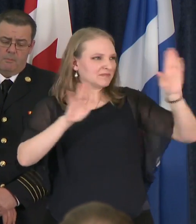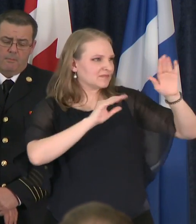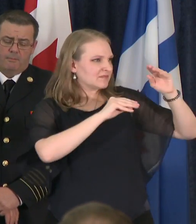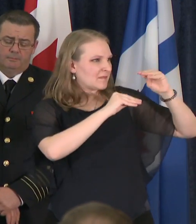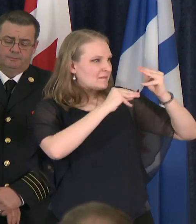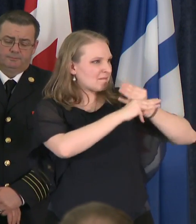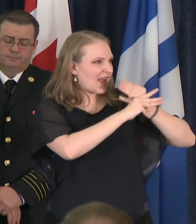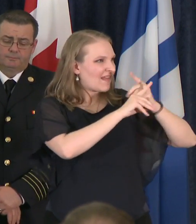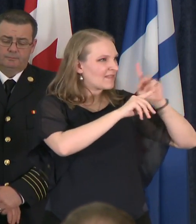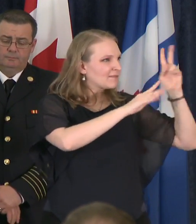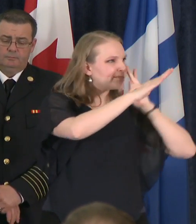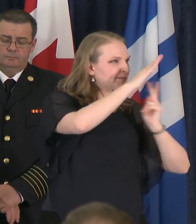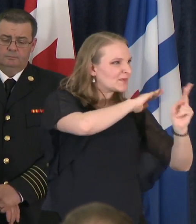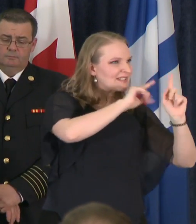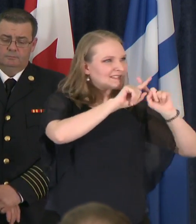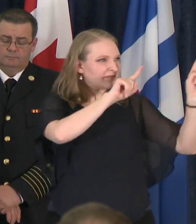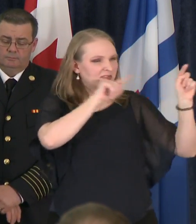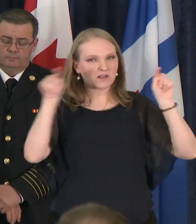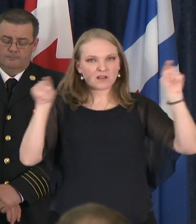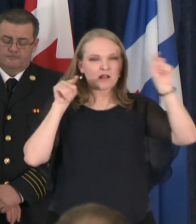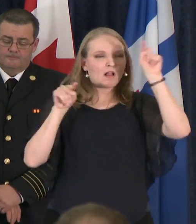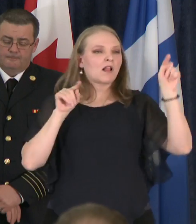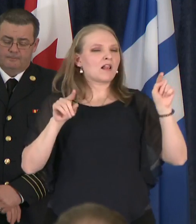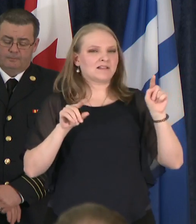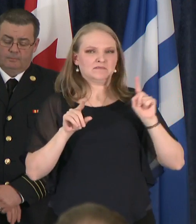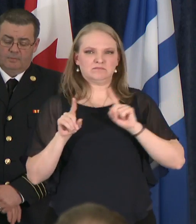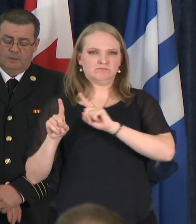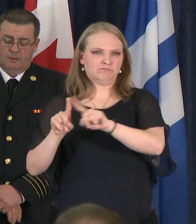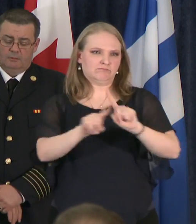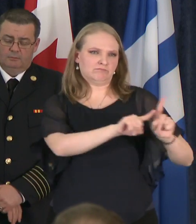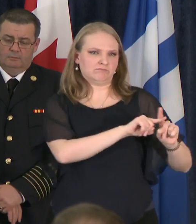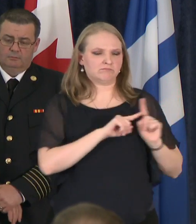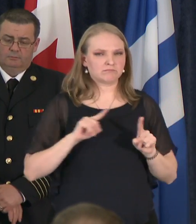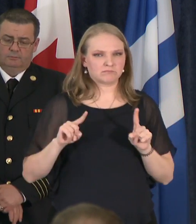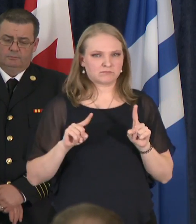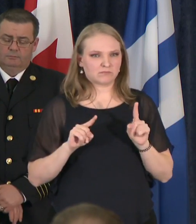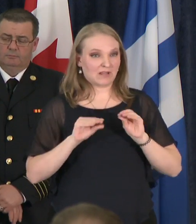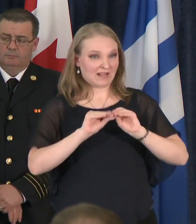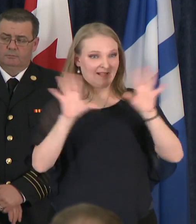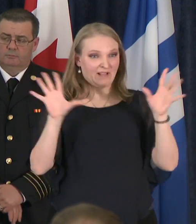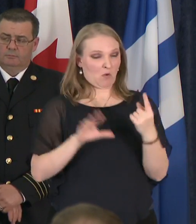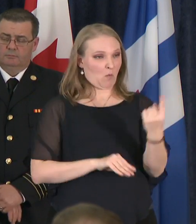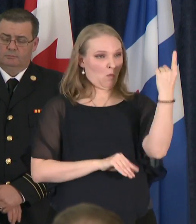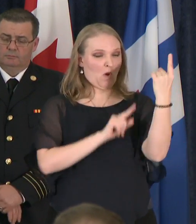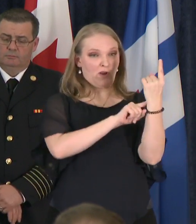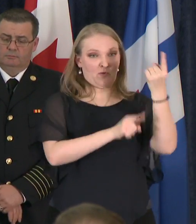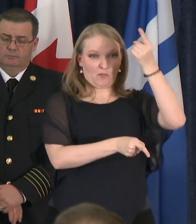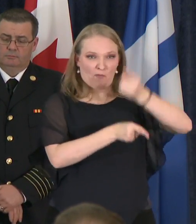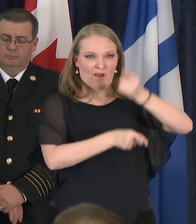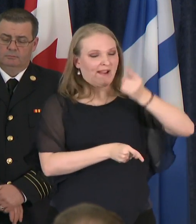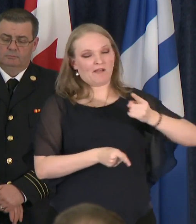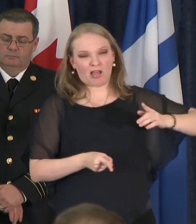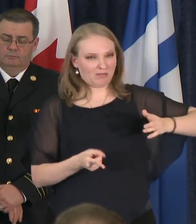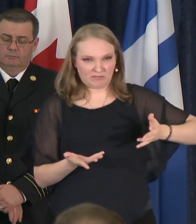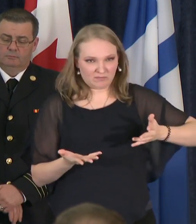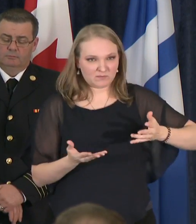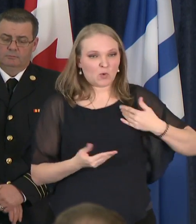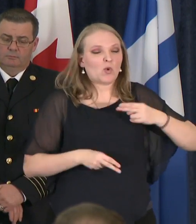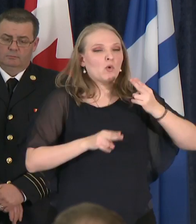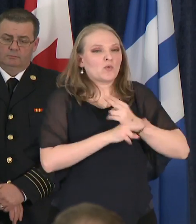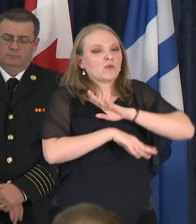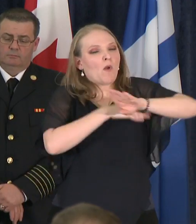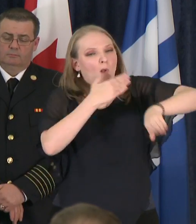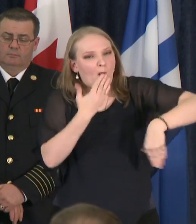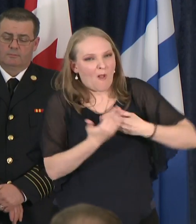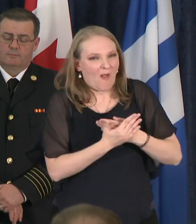to predict and understand what might be happening in the community. And it's not clear that one is the right one. So we use all the